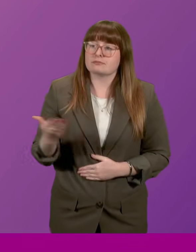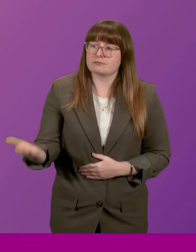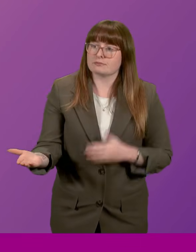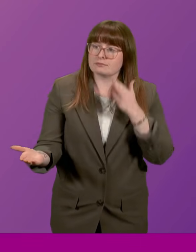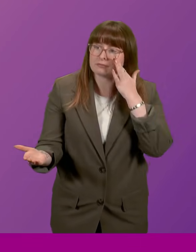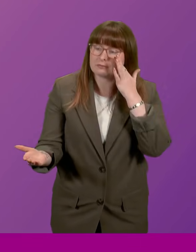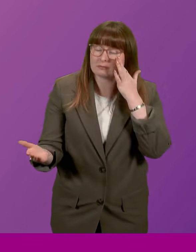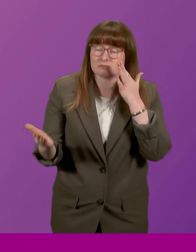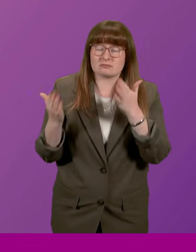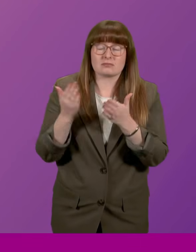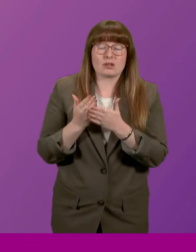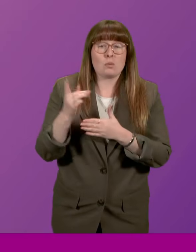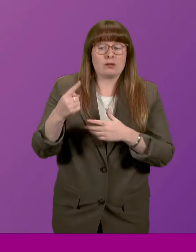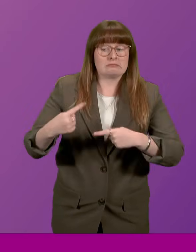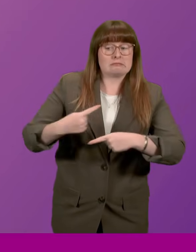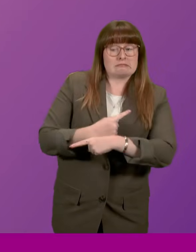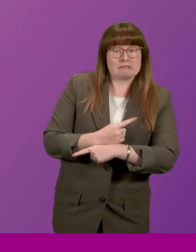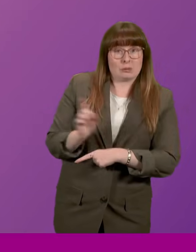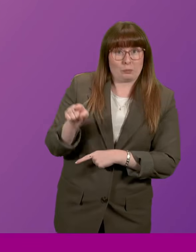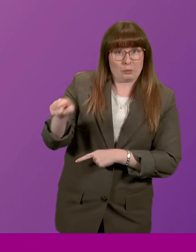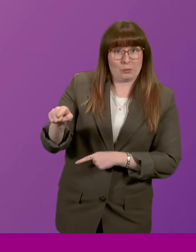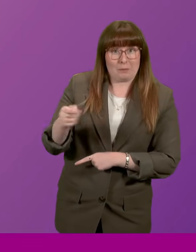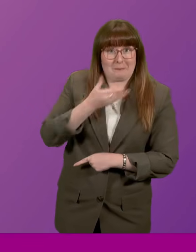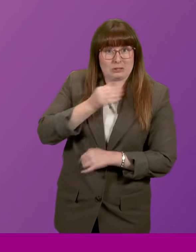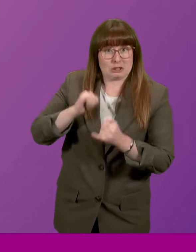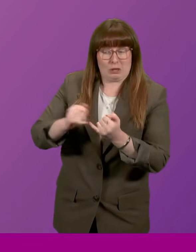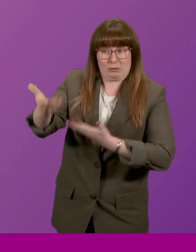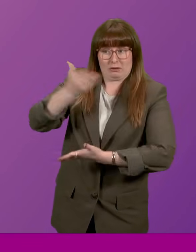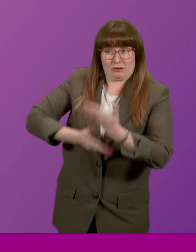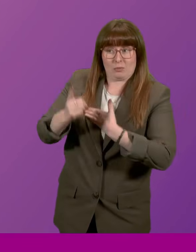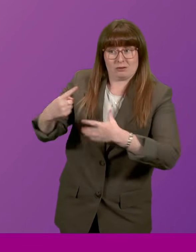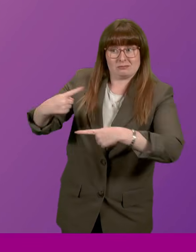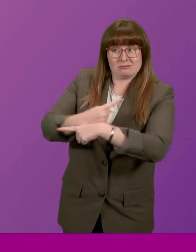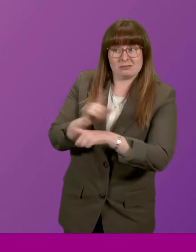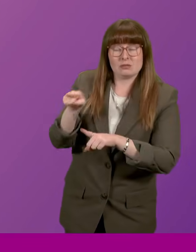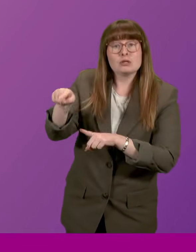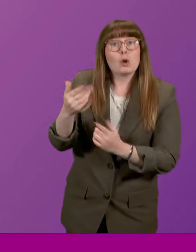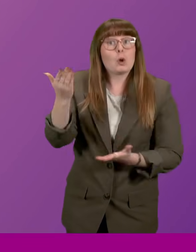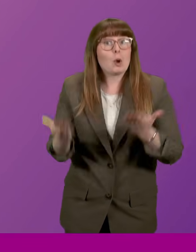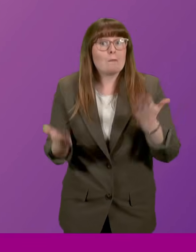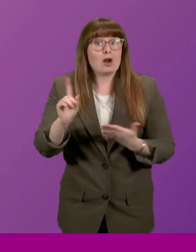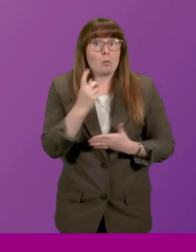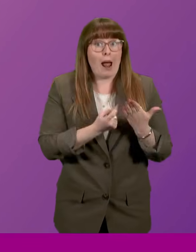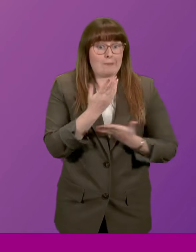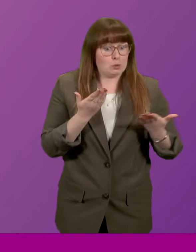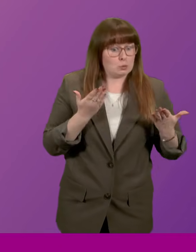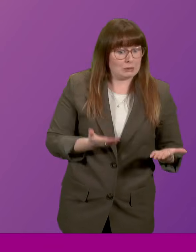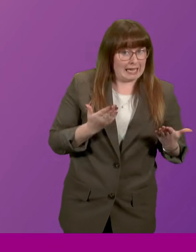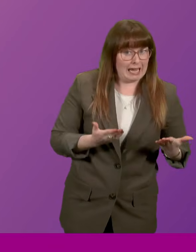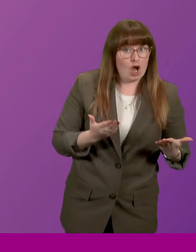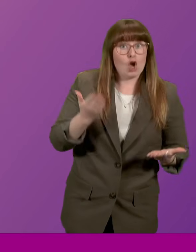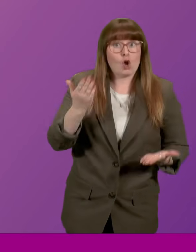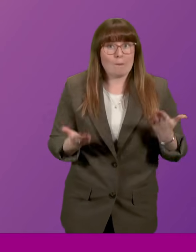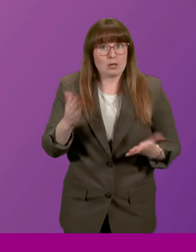One of the many flaws in the argument that Mr Sarwar has just put to me is that he's comparing this moment today with the start of